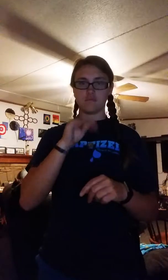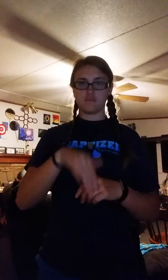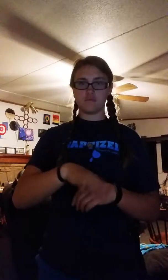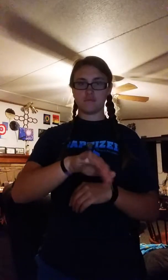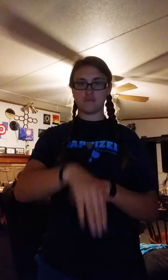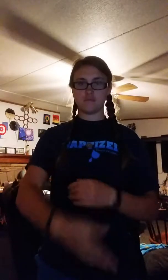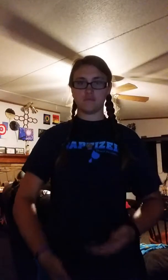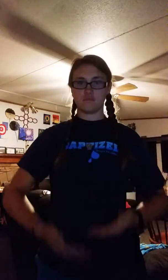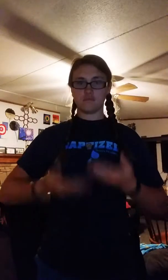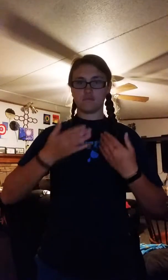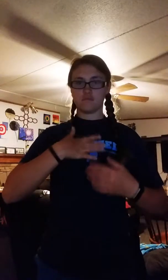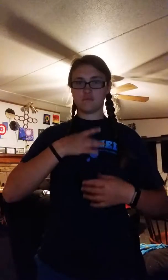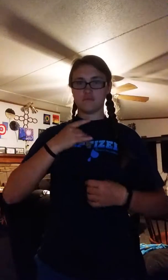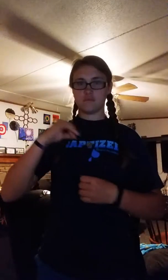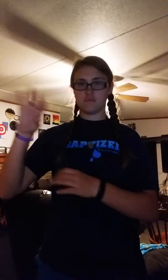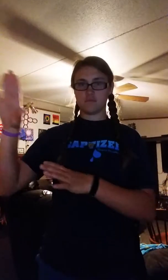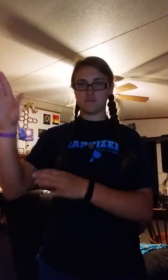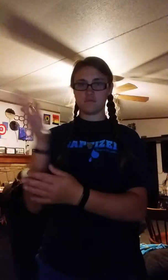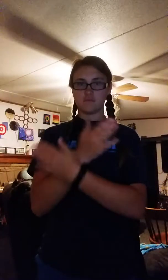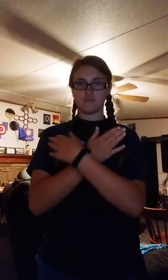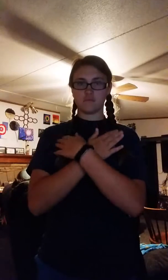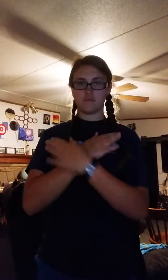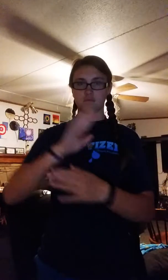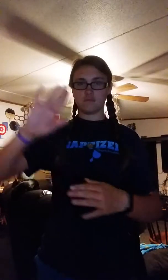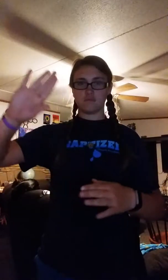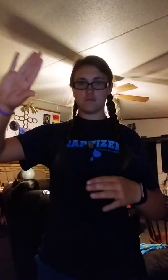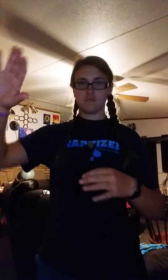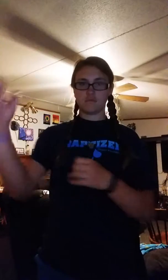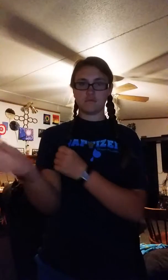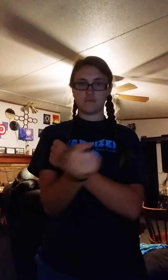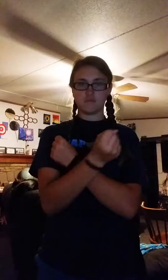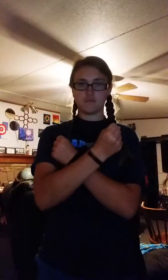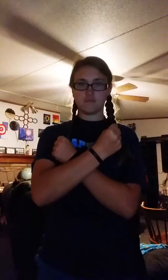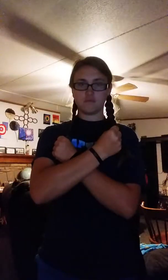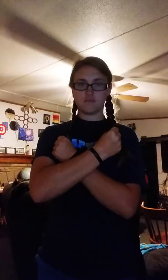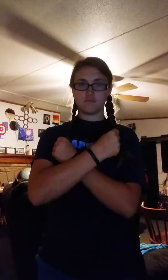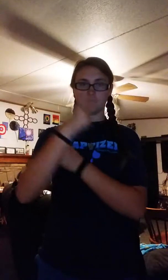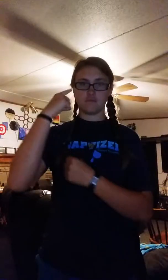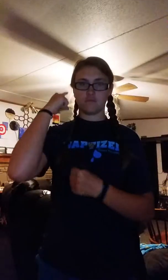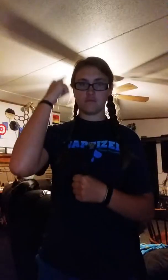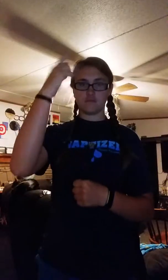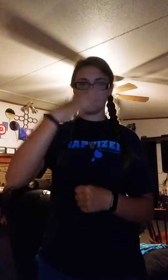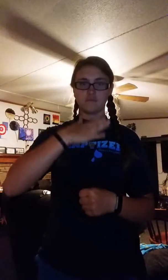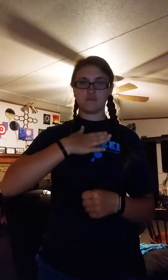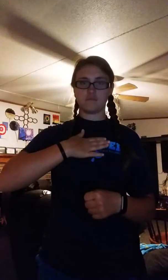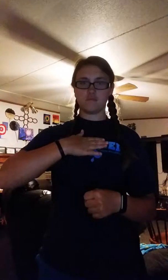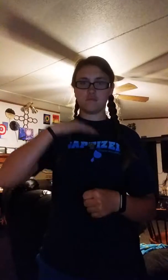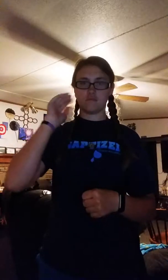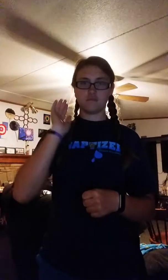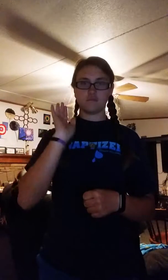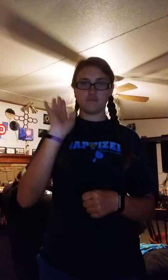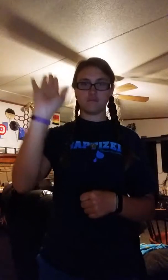rise My soul will rest in your embrace For I am